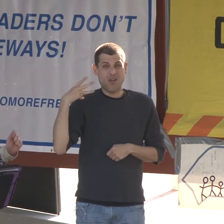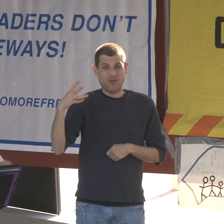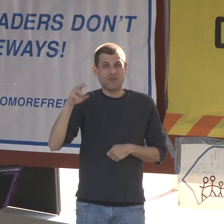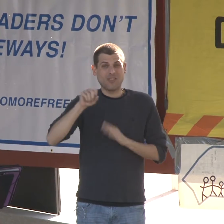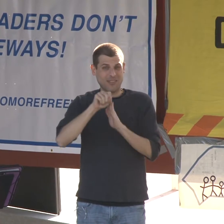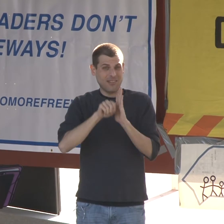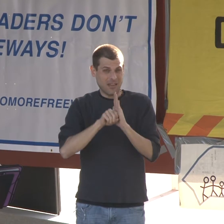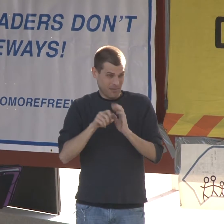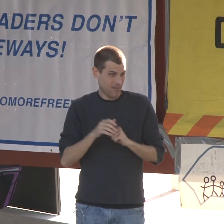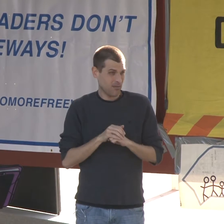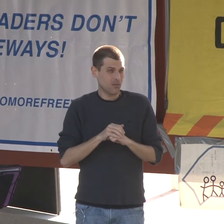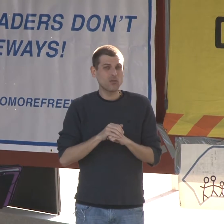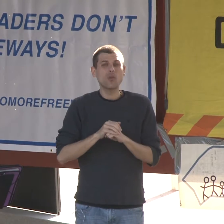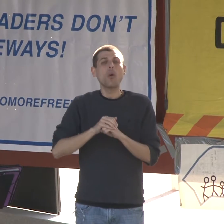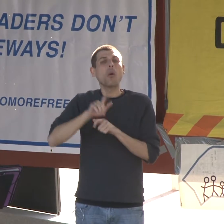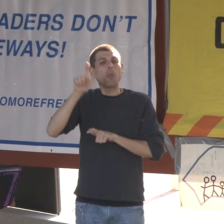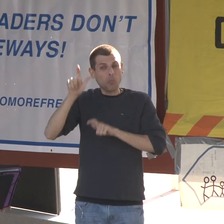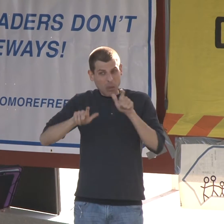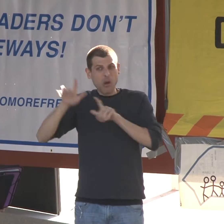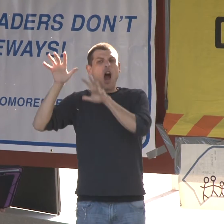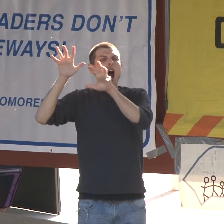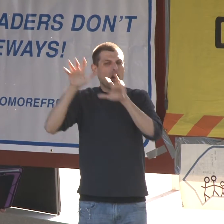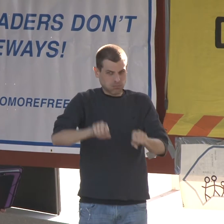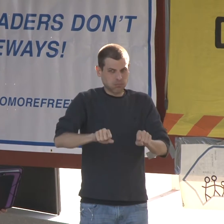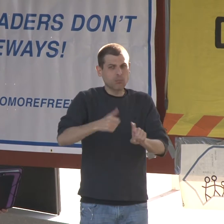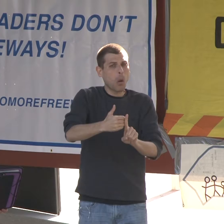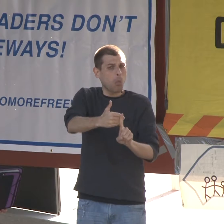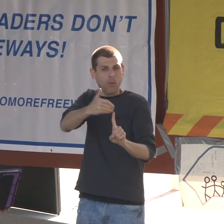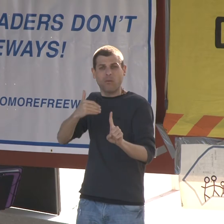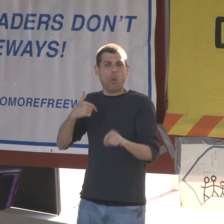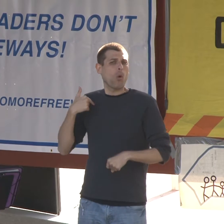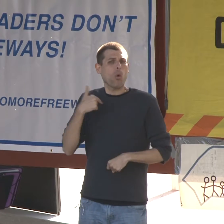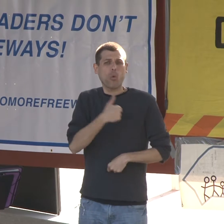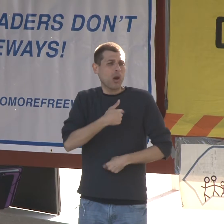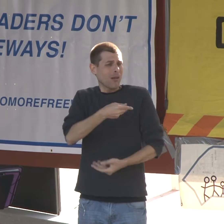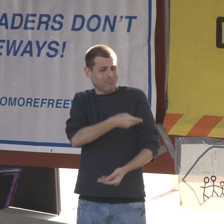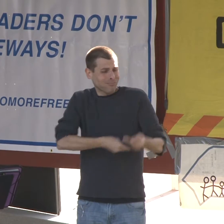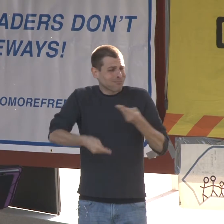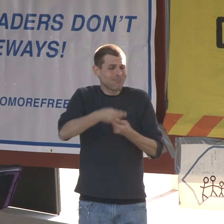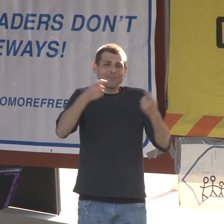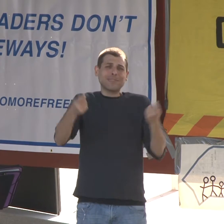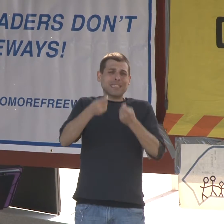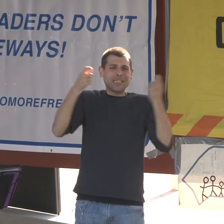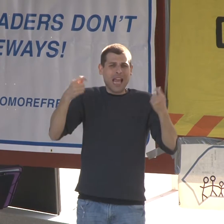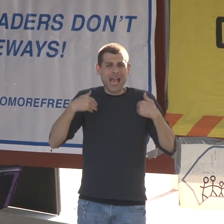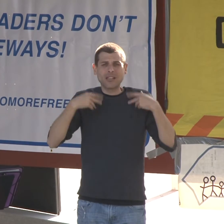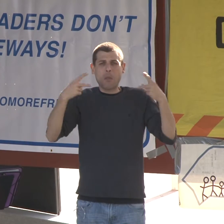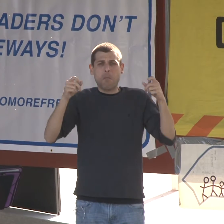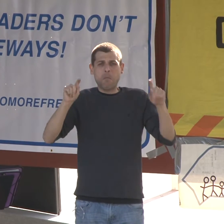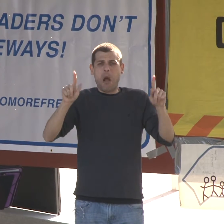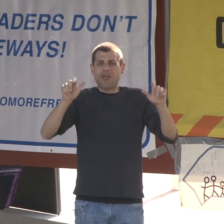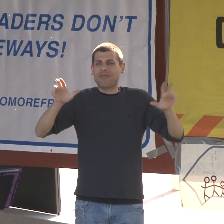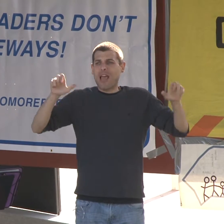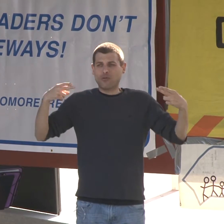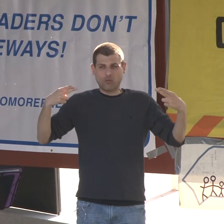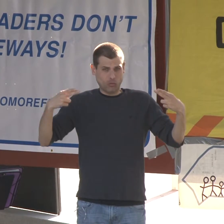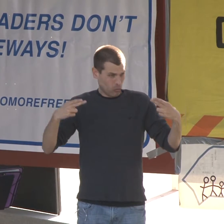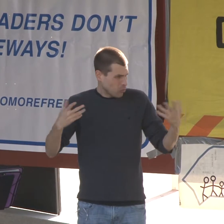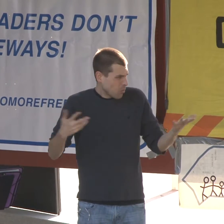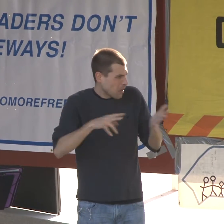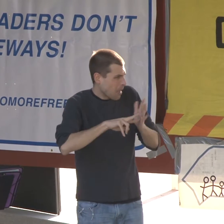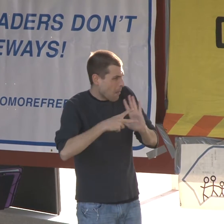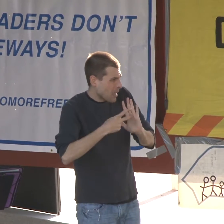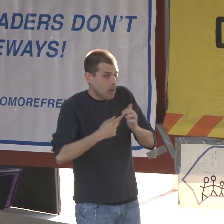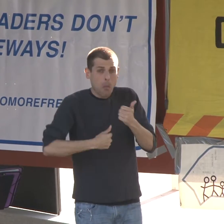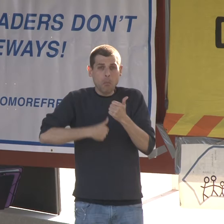Pre-capitalist contact, we managed our wealth in a ceremonial institution called a potlatch. We would give away most